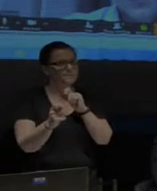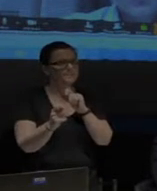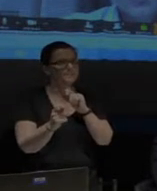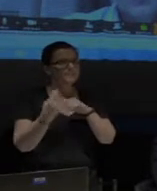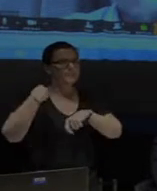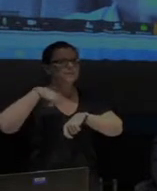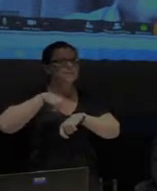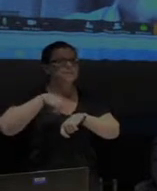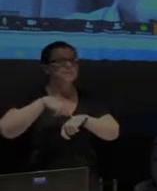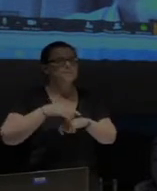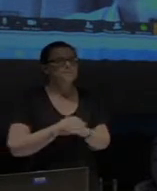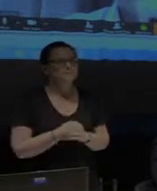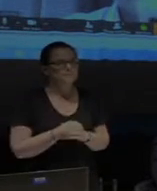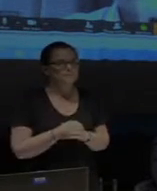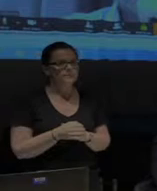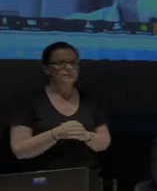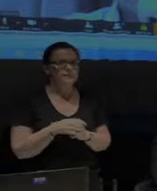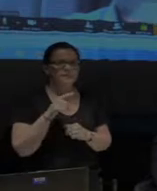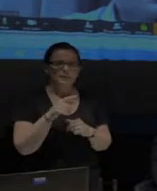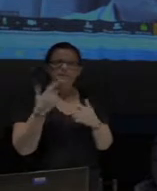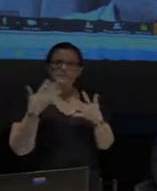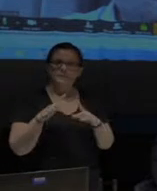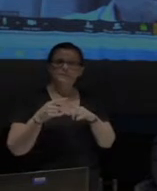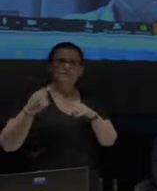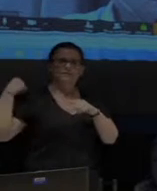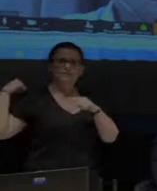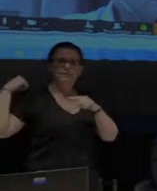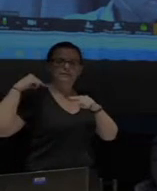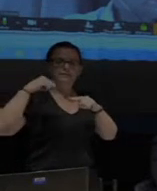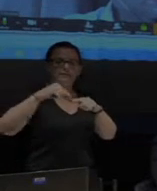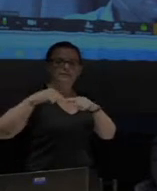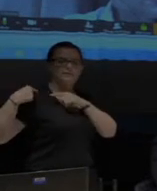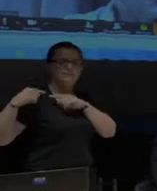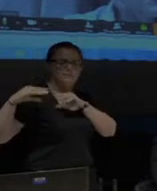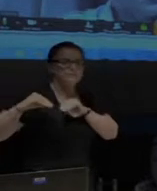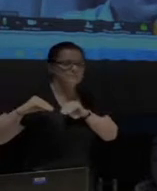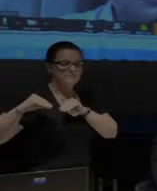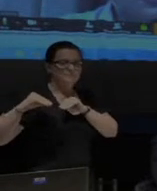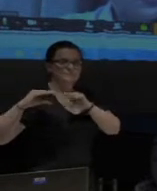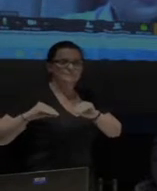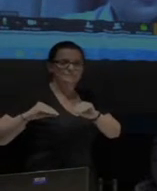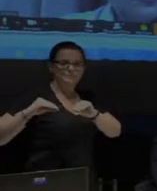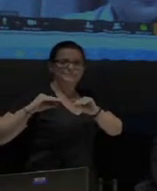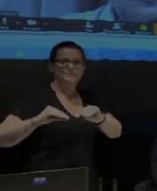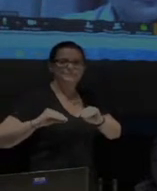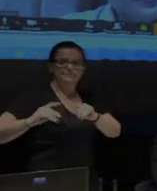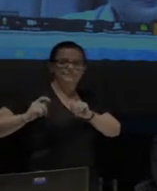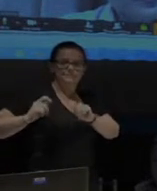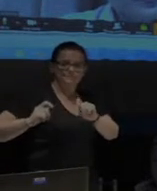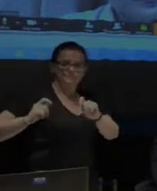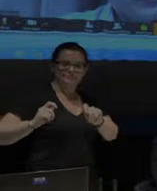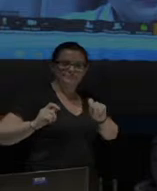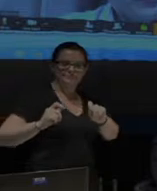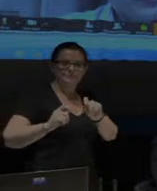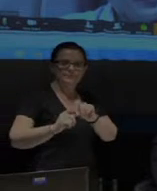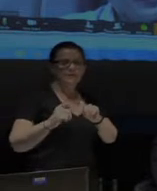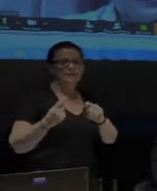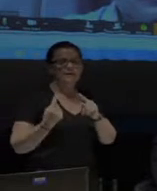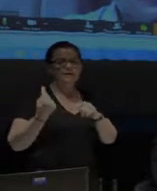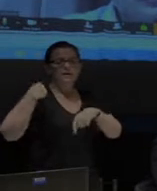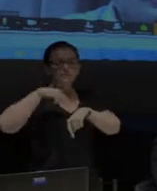But it's been a very stop-start journey. And I think for a lot of time it was very binary.